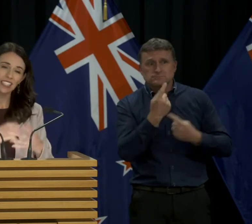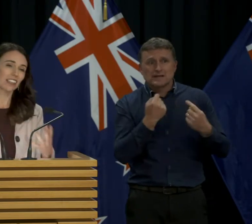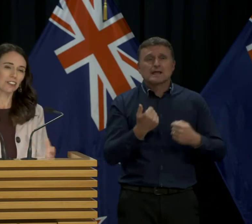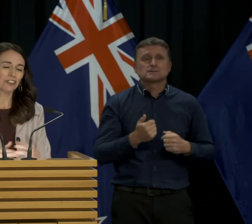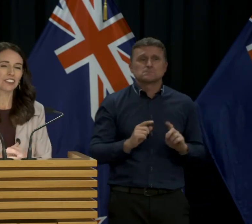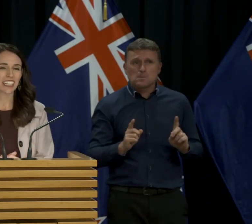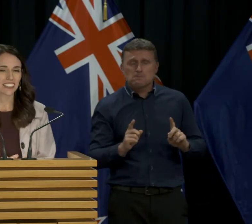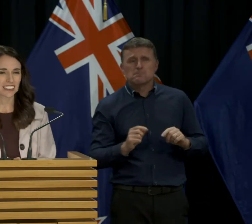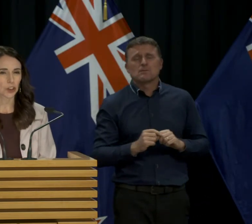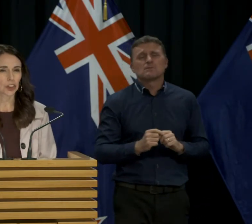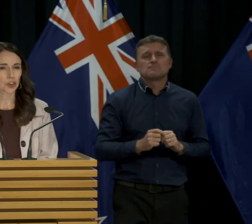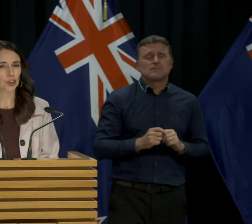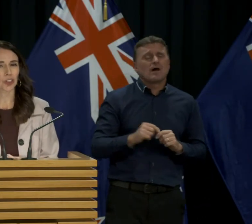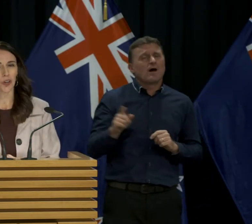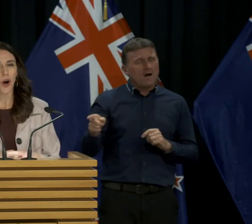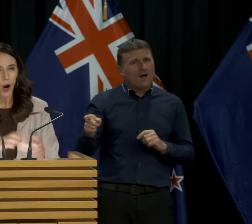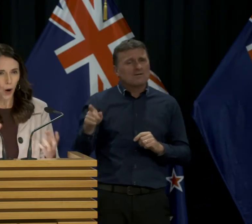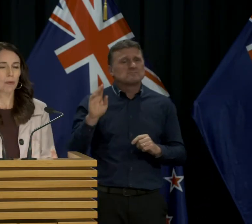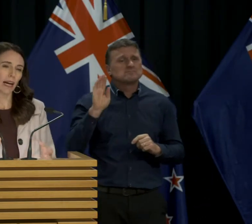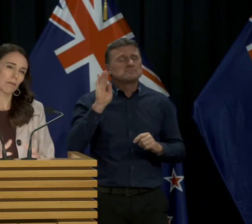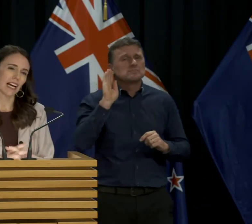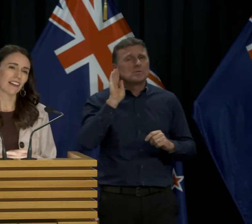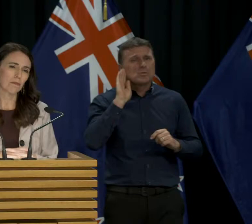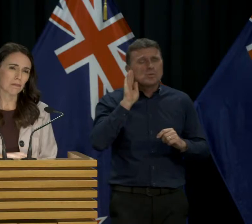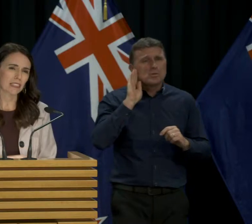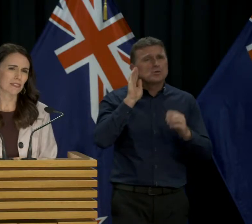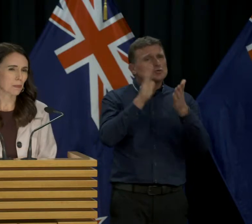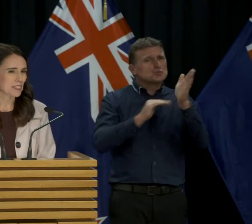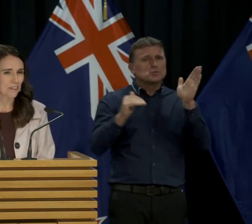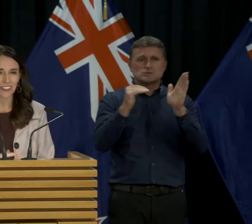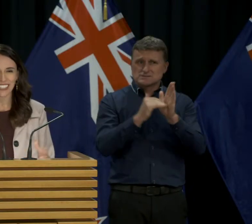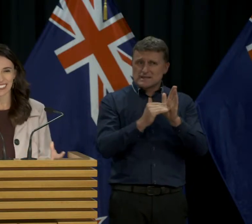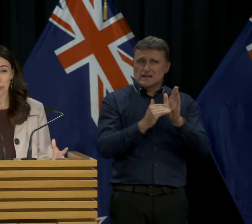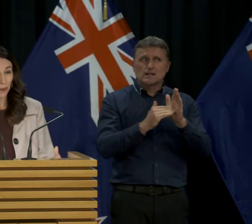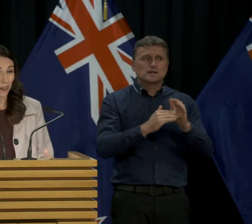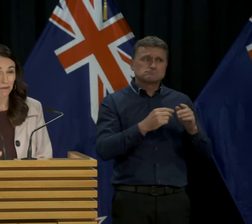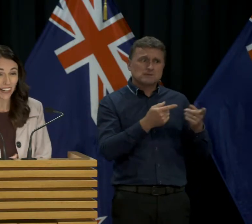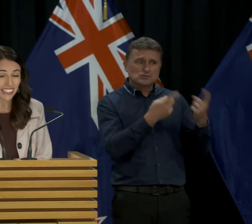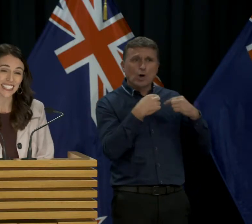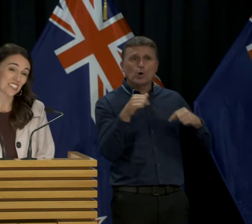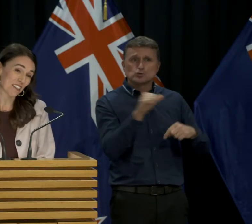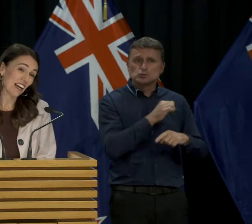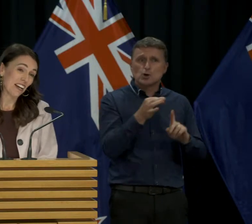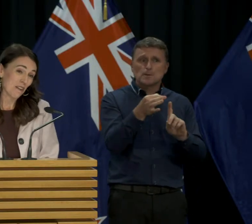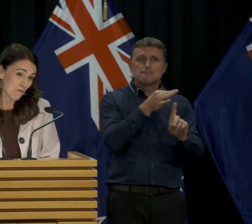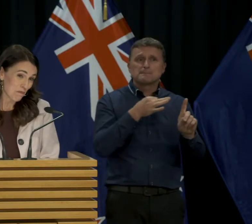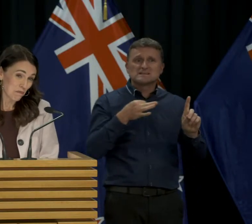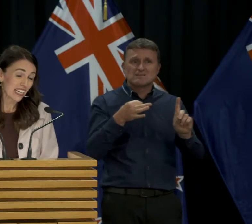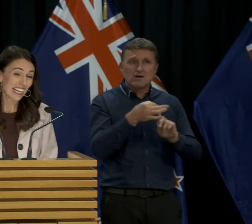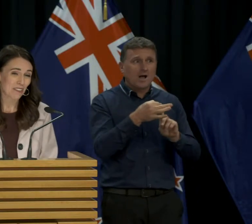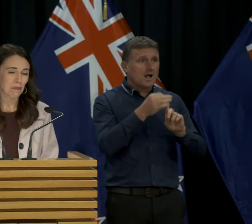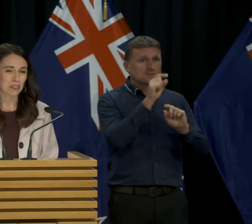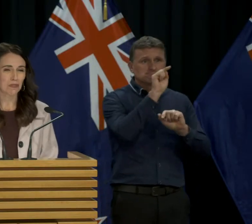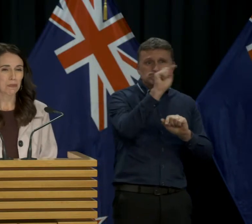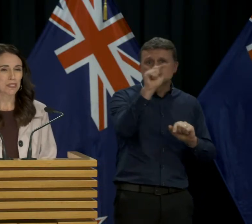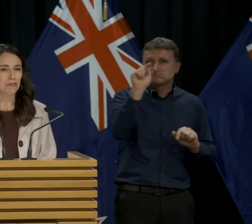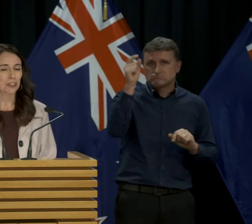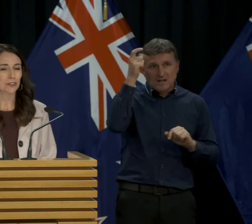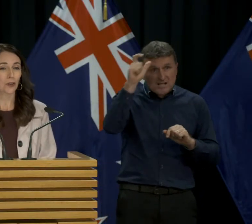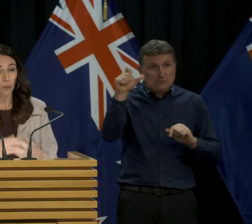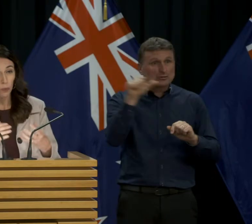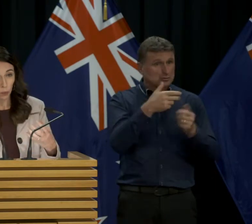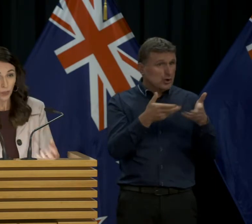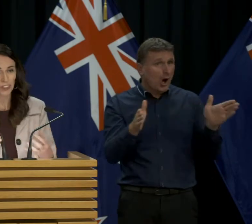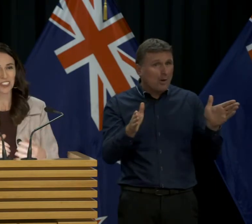that New Zealand should take decisions to open up to other members of the Pacific, and the point I would make is actually many other members of the